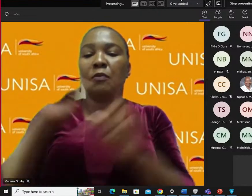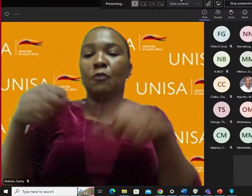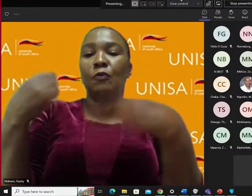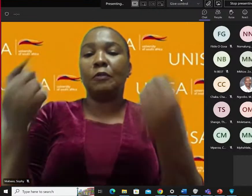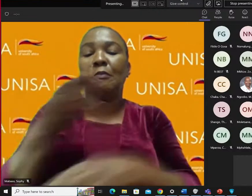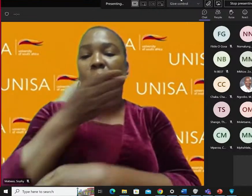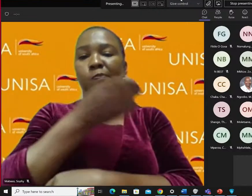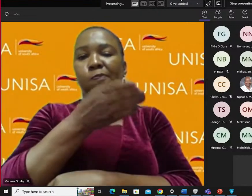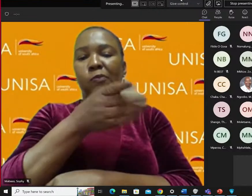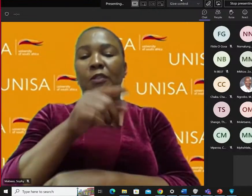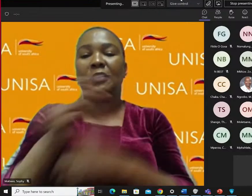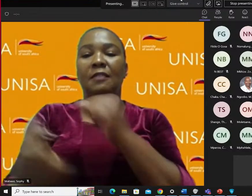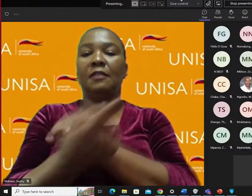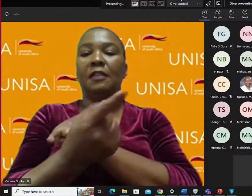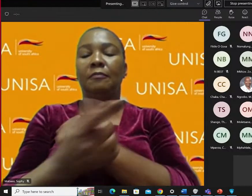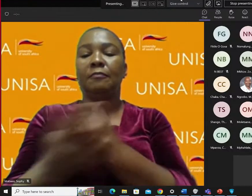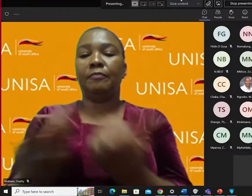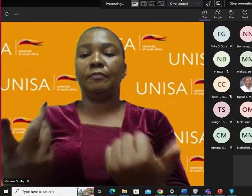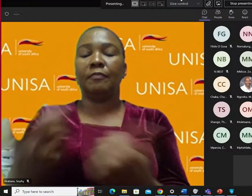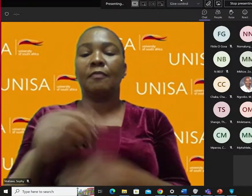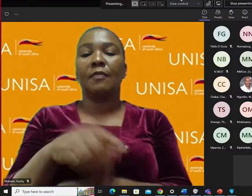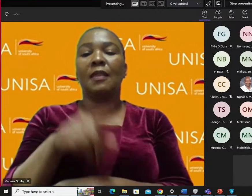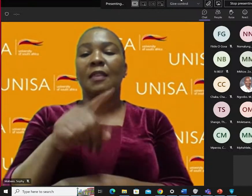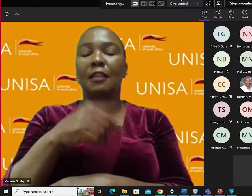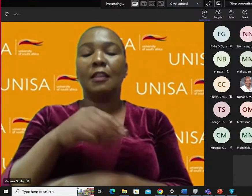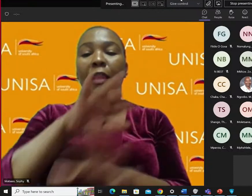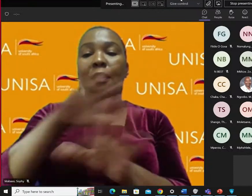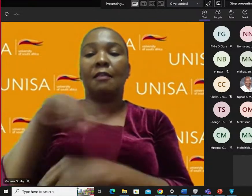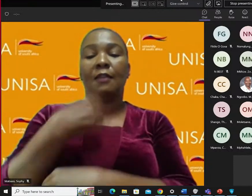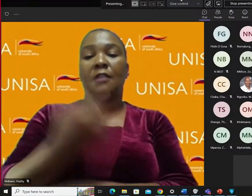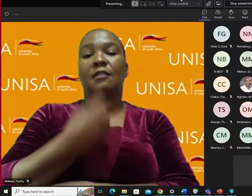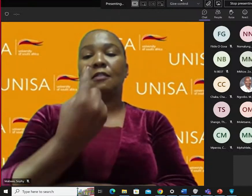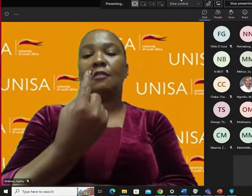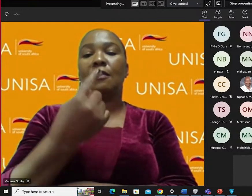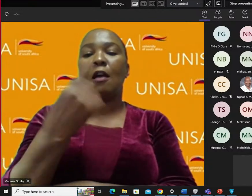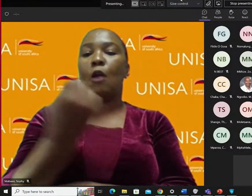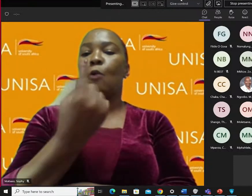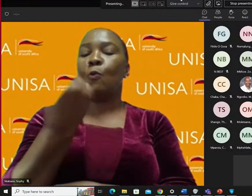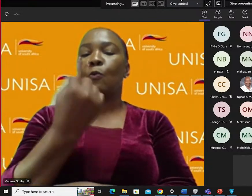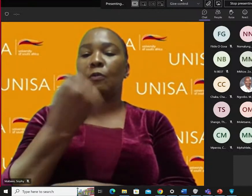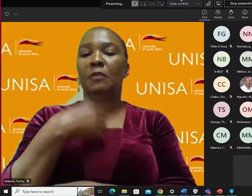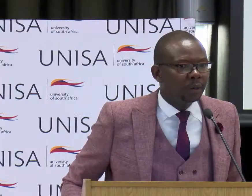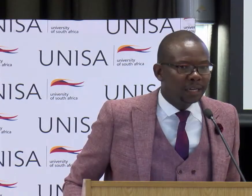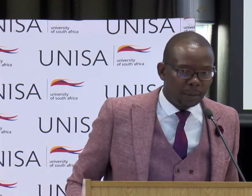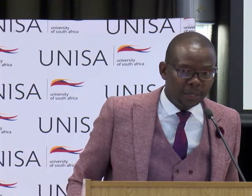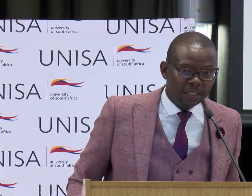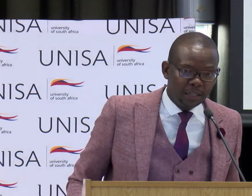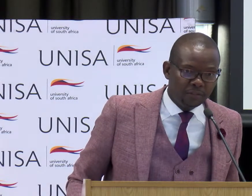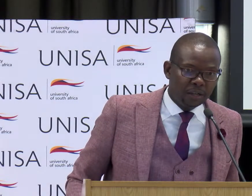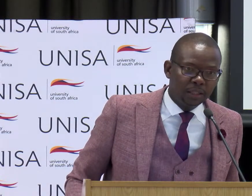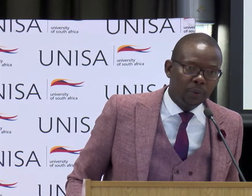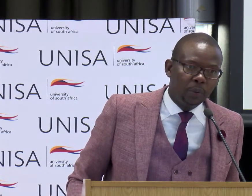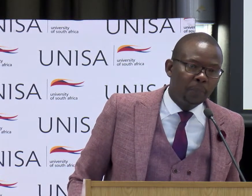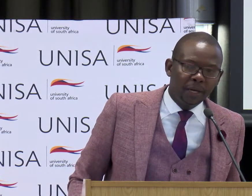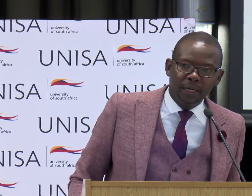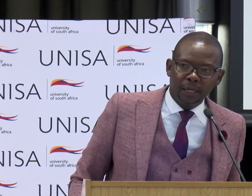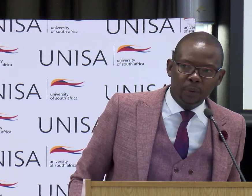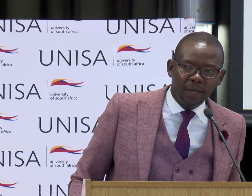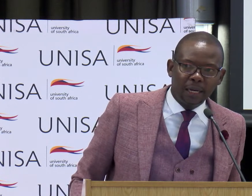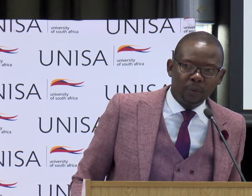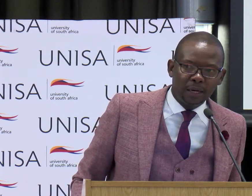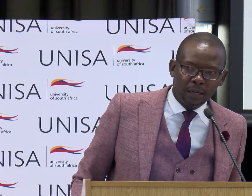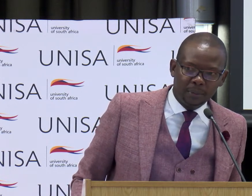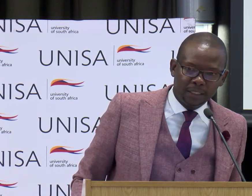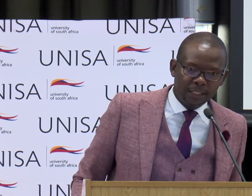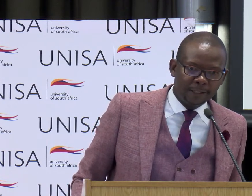event. But they did not leave us alone. They gave us a representative who will come and deliver the opening